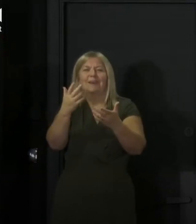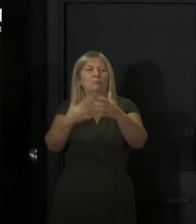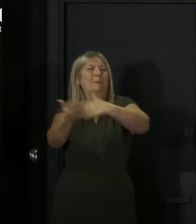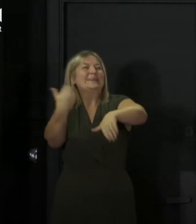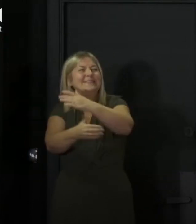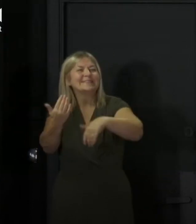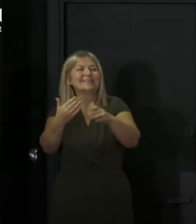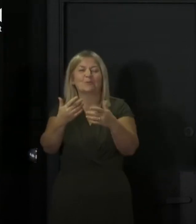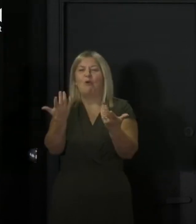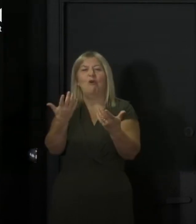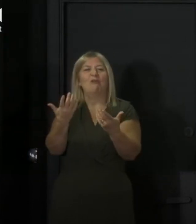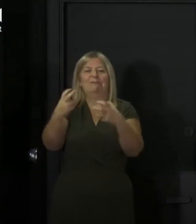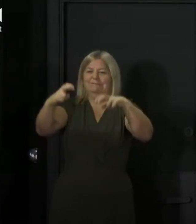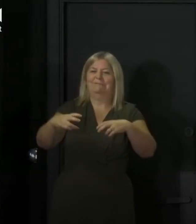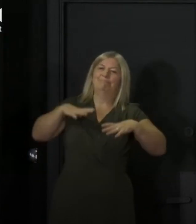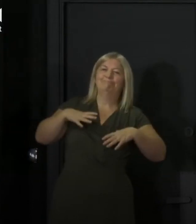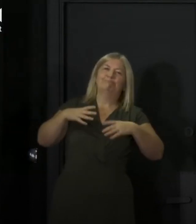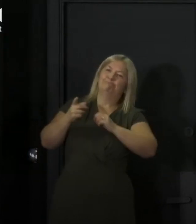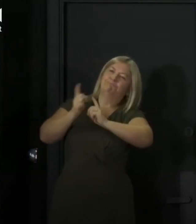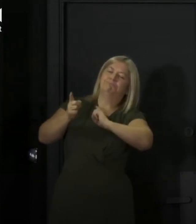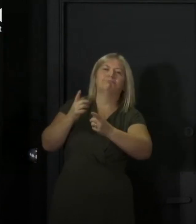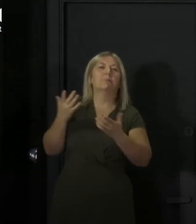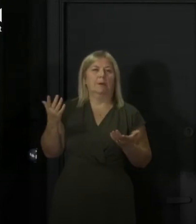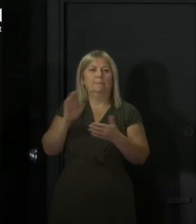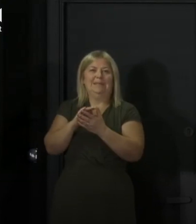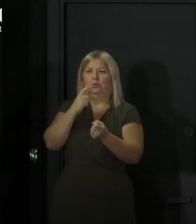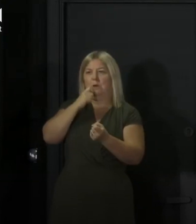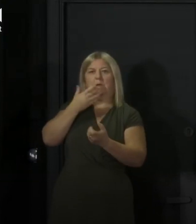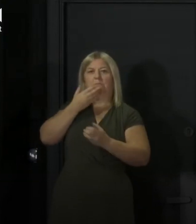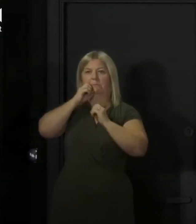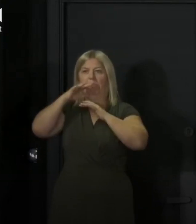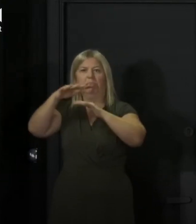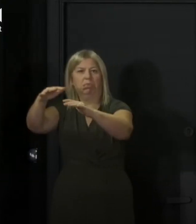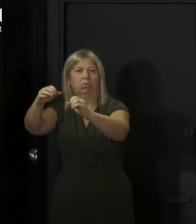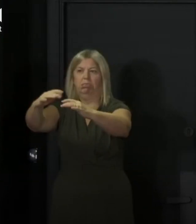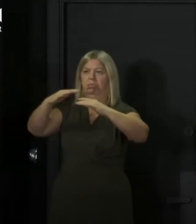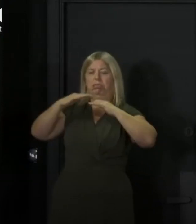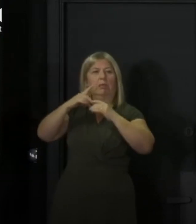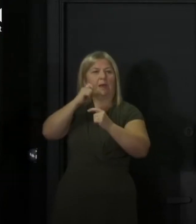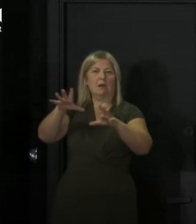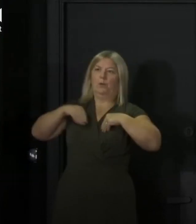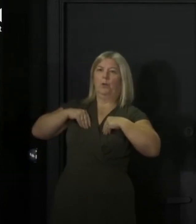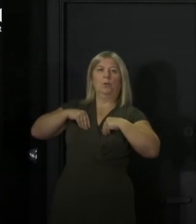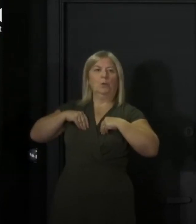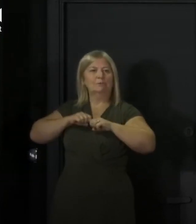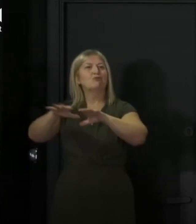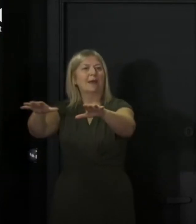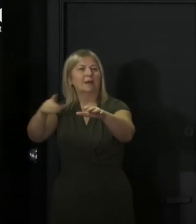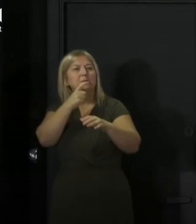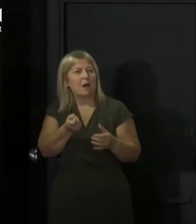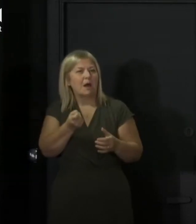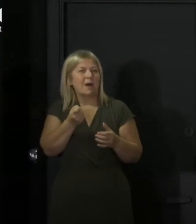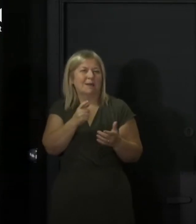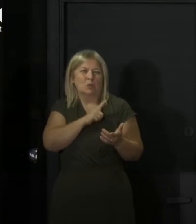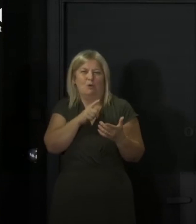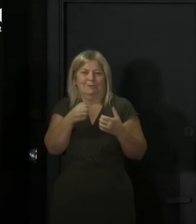and communal areas, increasing the potential for transmission. Secondly, crowding and close contact in these areas is more